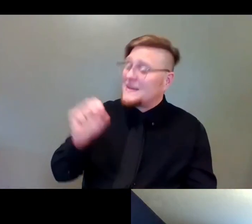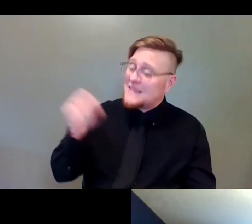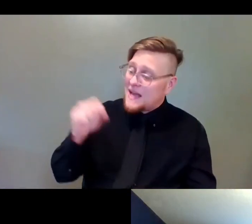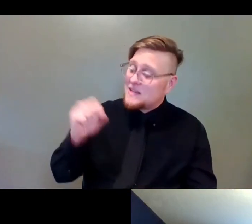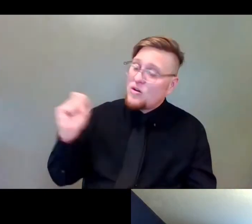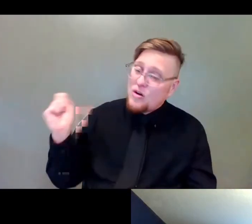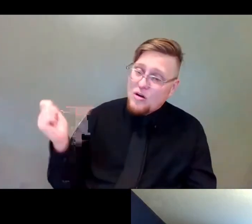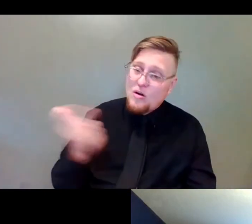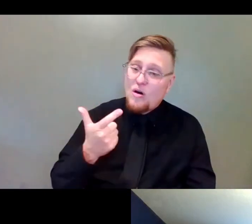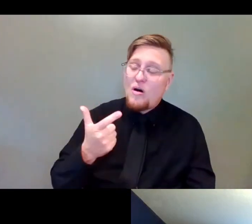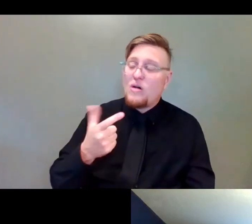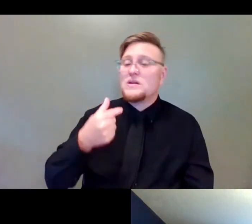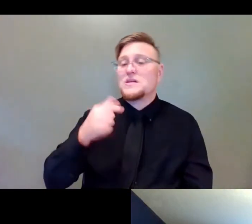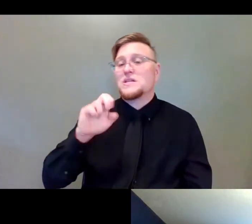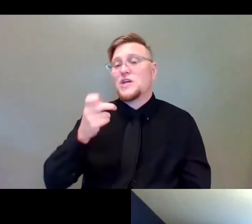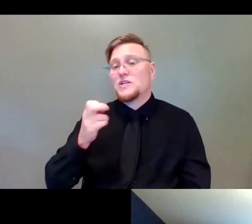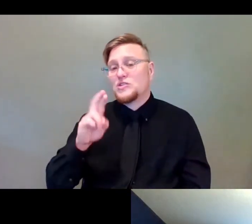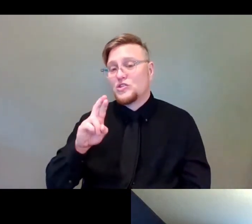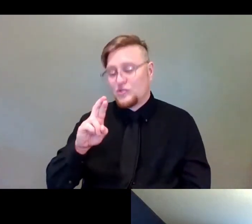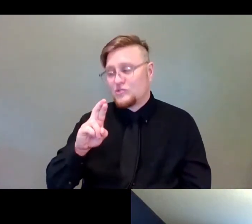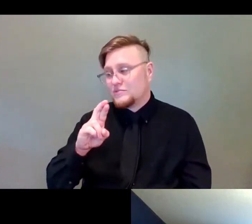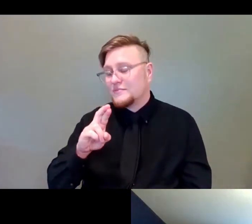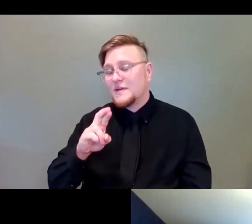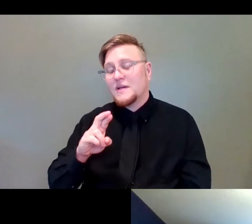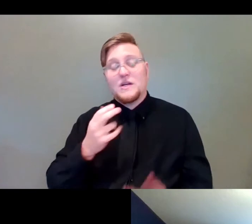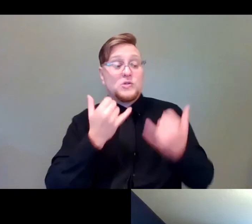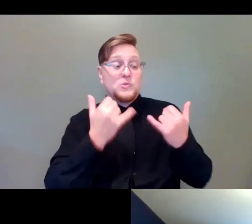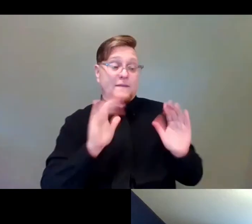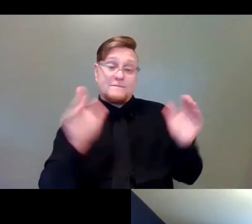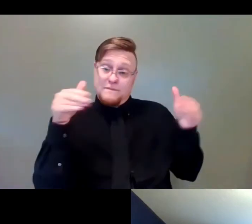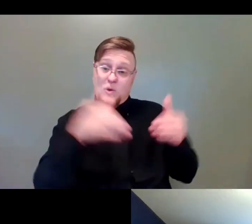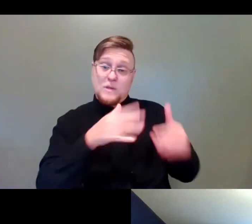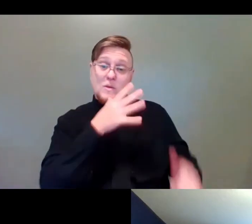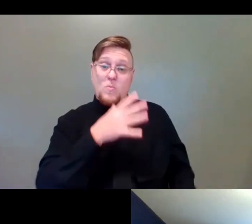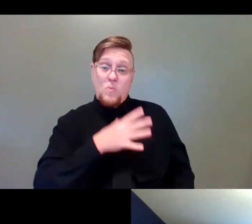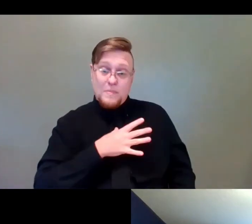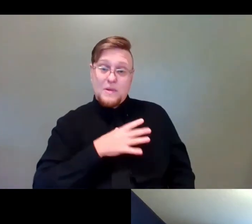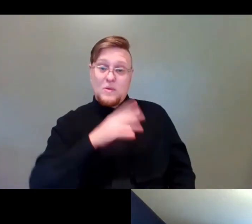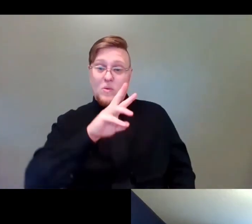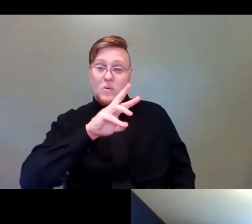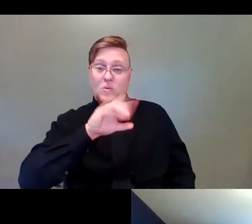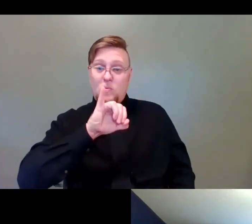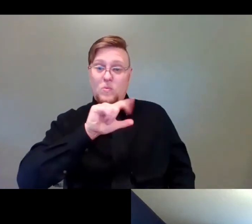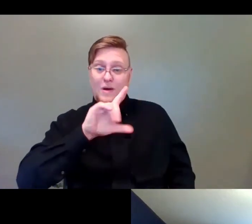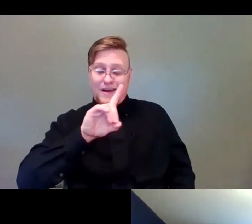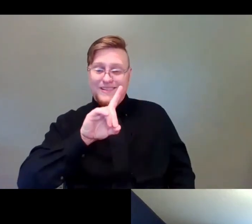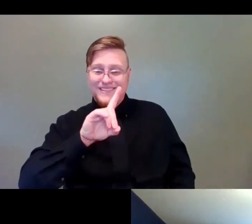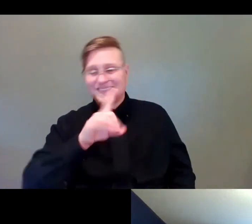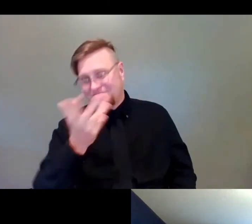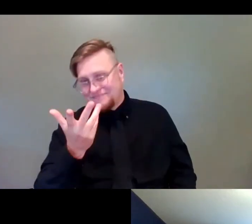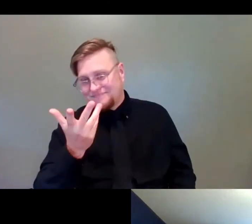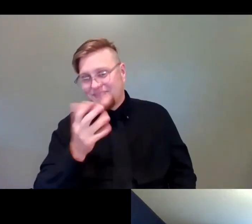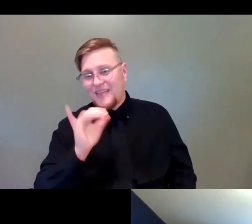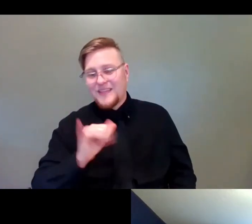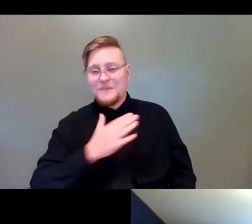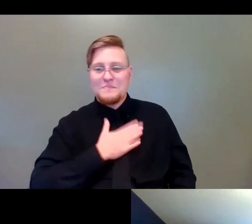That's the majority of our work. And today I just focused a bit more on WILD and women with disabilities, which obviously is very